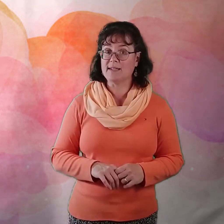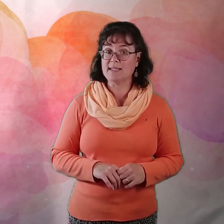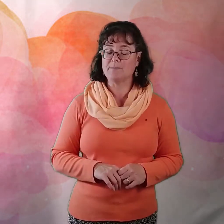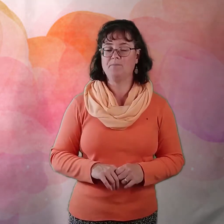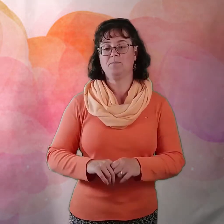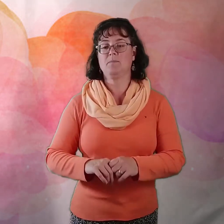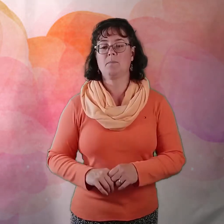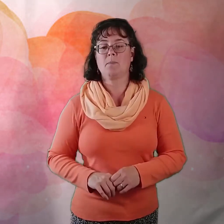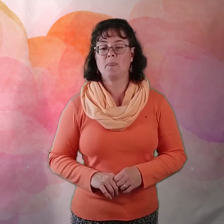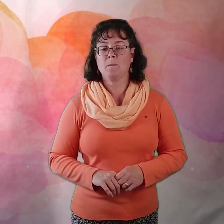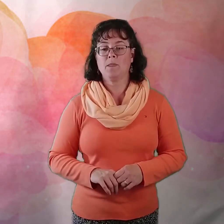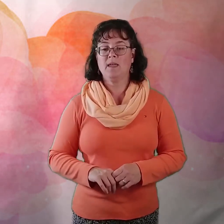cross.